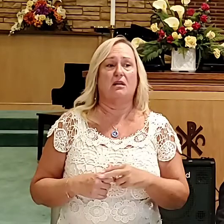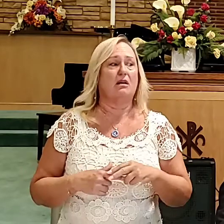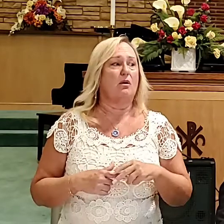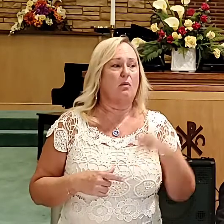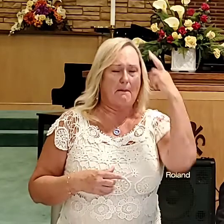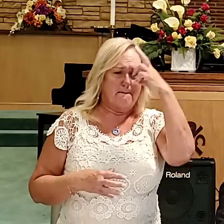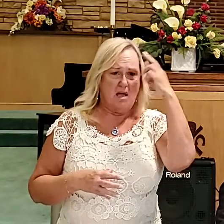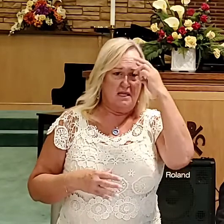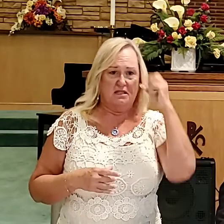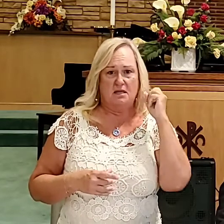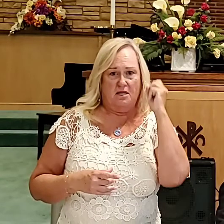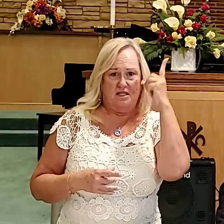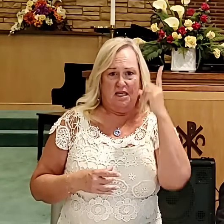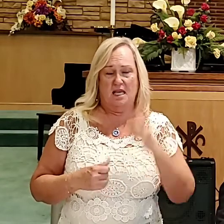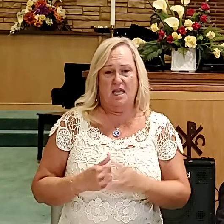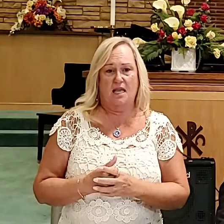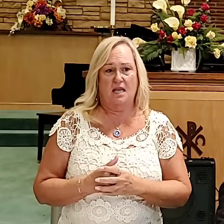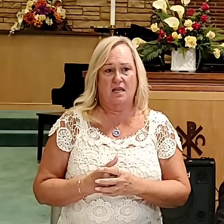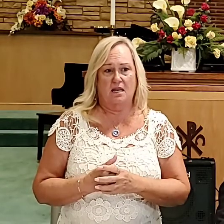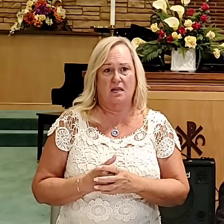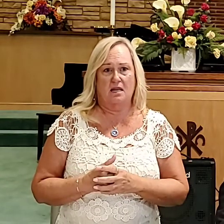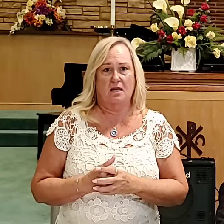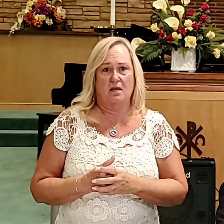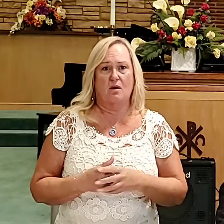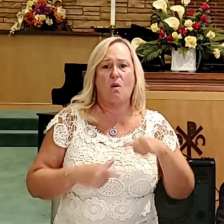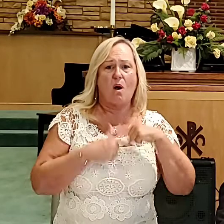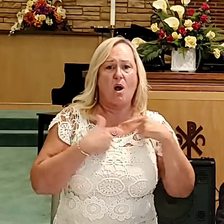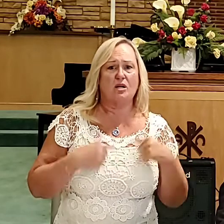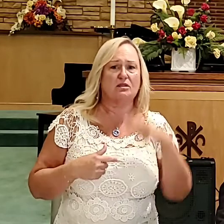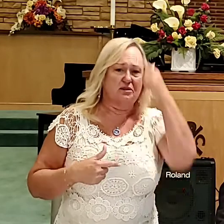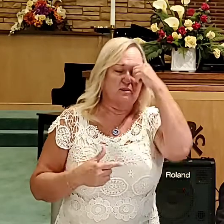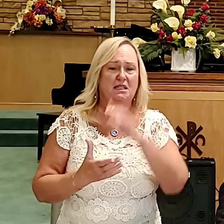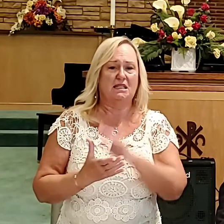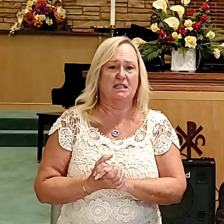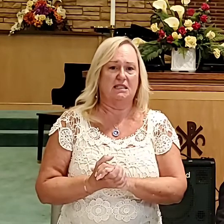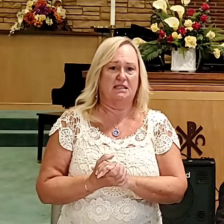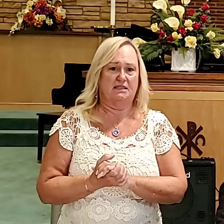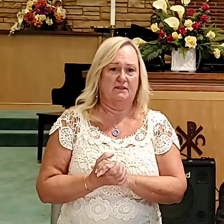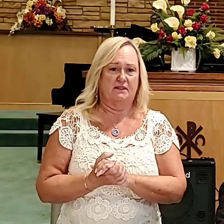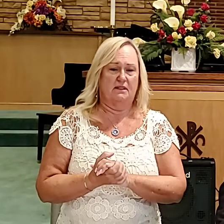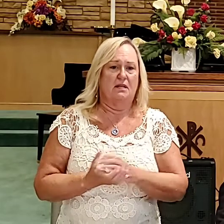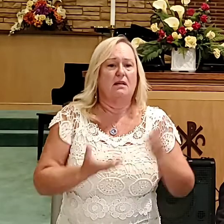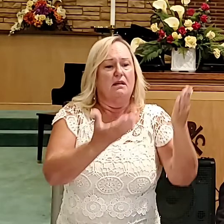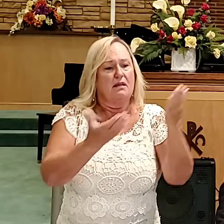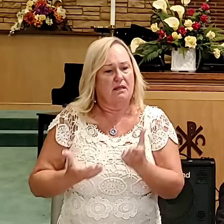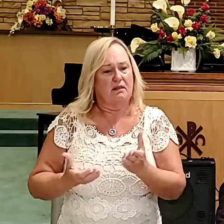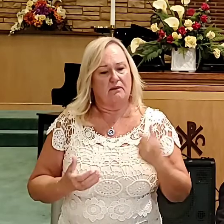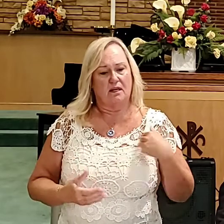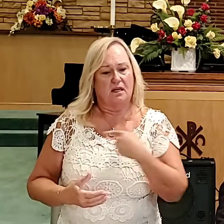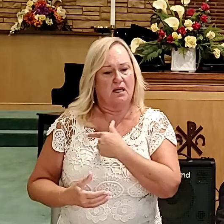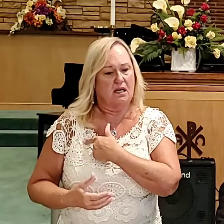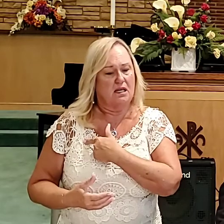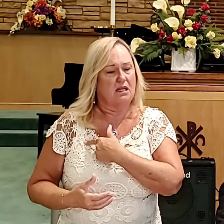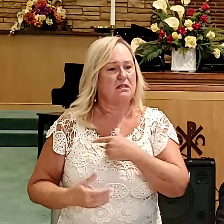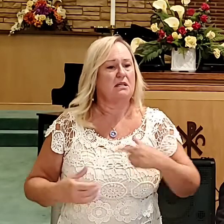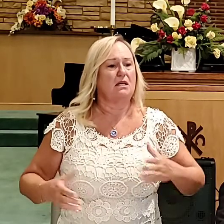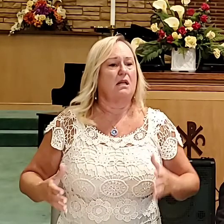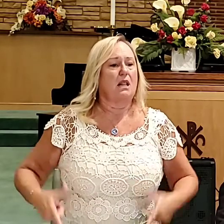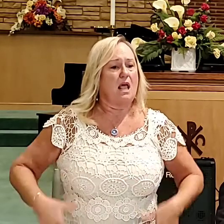or minds to understand, or hearts to believe, but grant us lives to